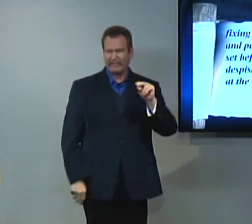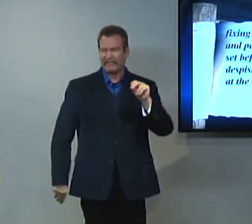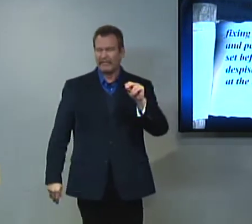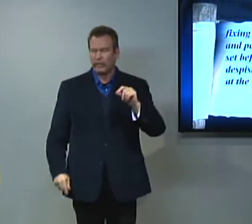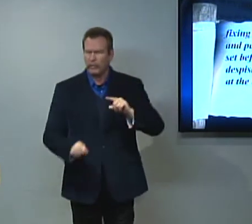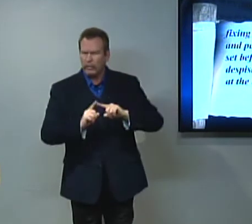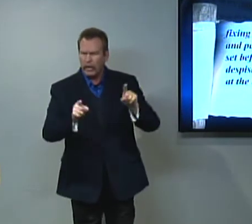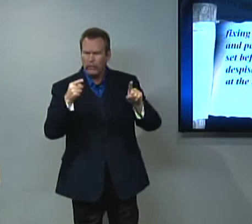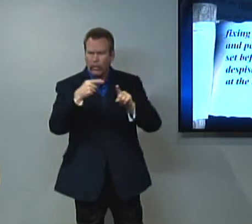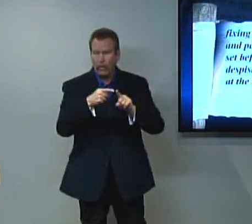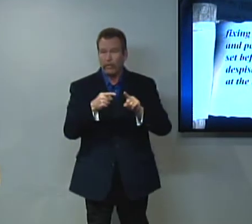knee,